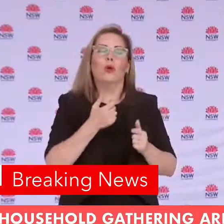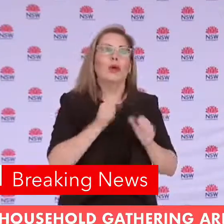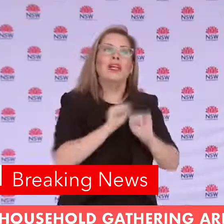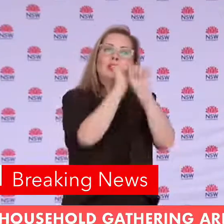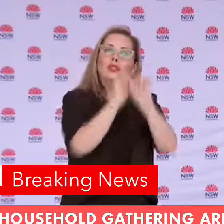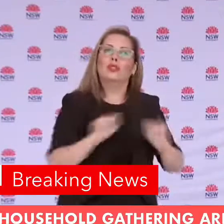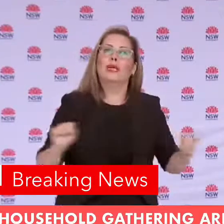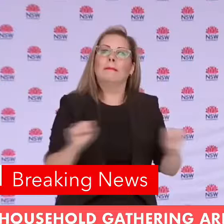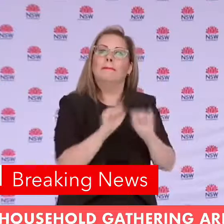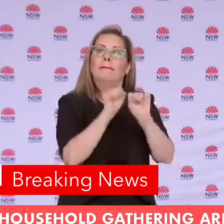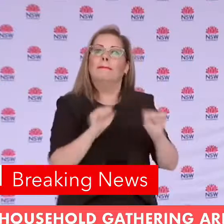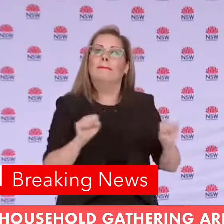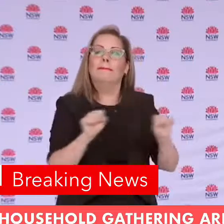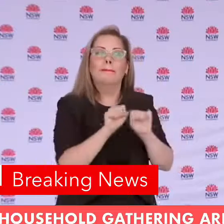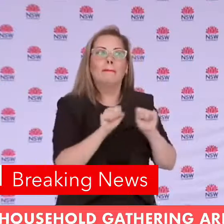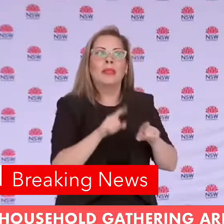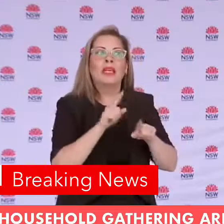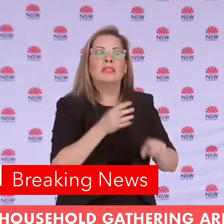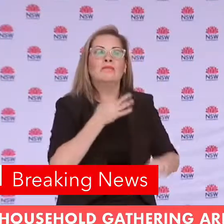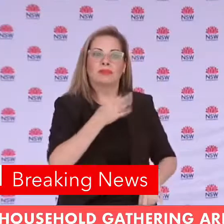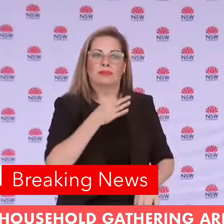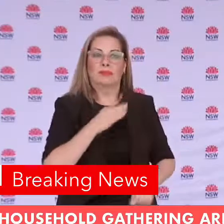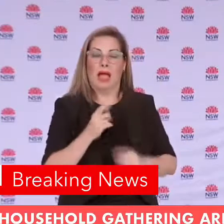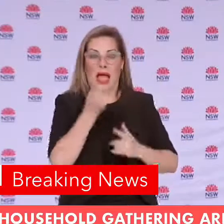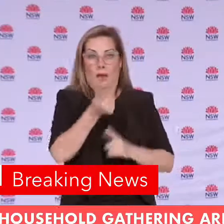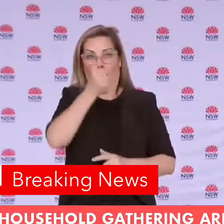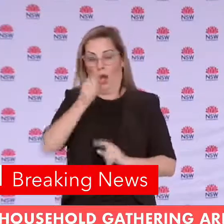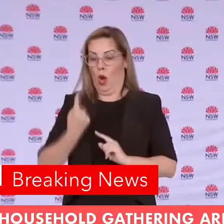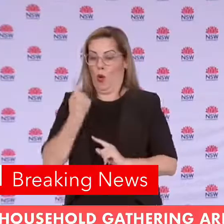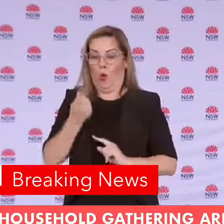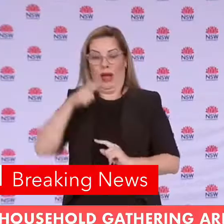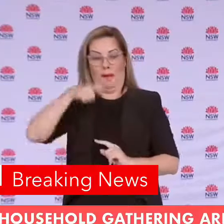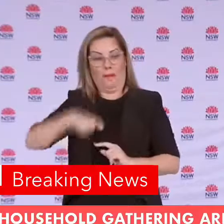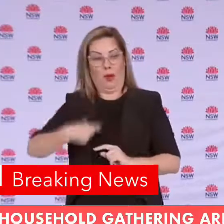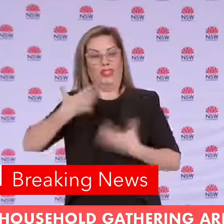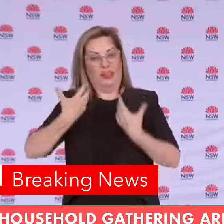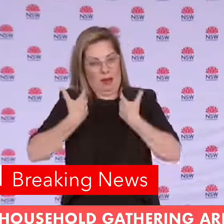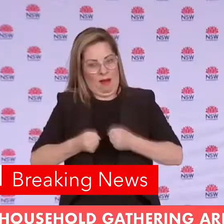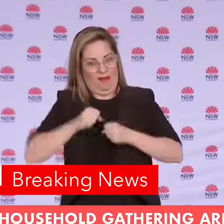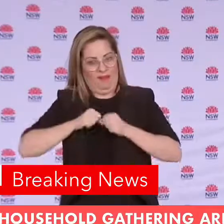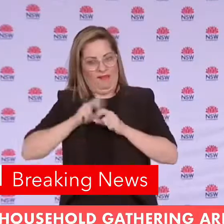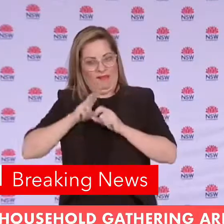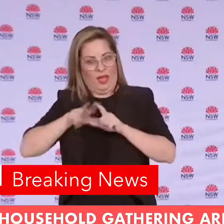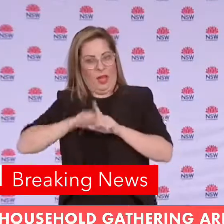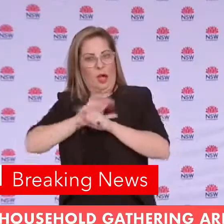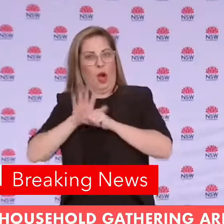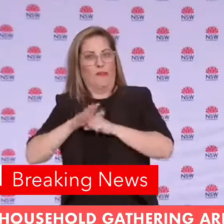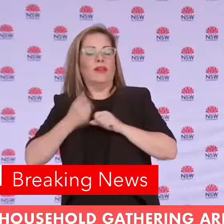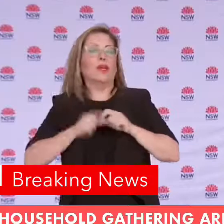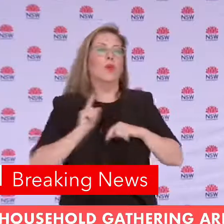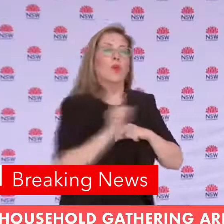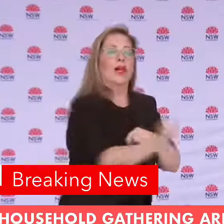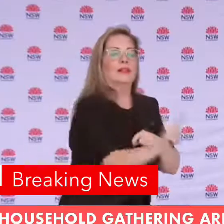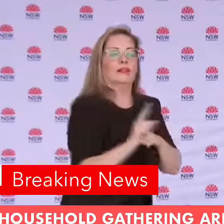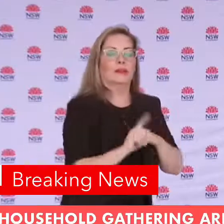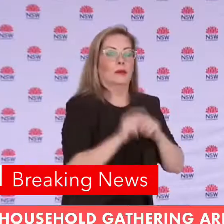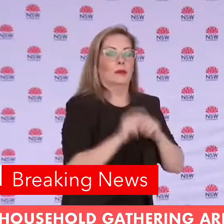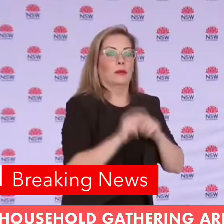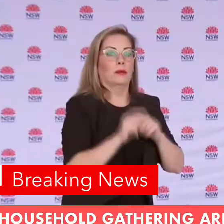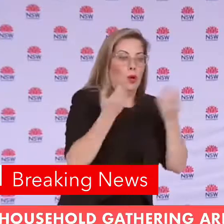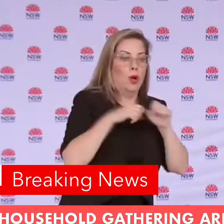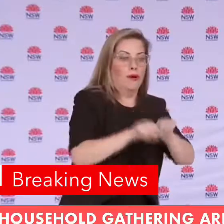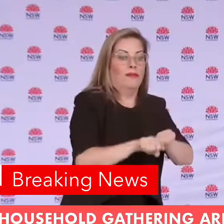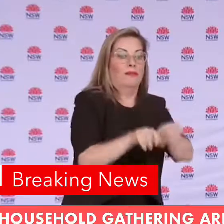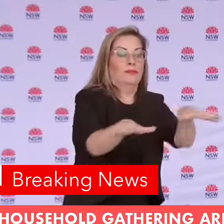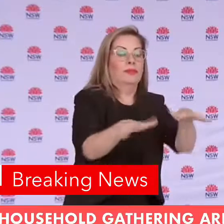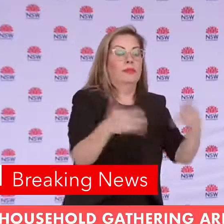very precautionary approach and get people to be aware of their need to isolate immediately. There's